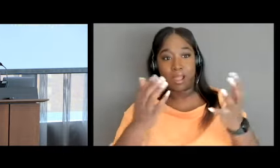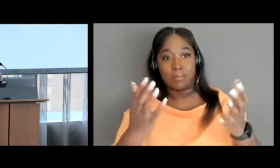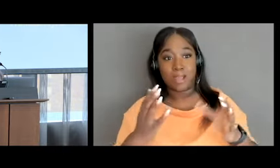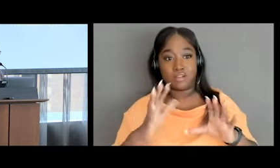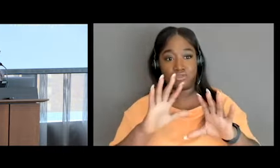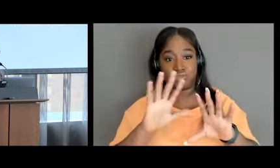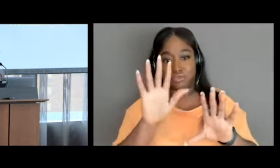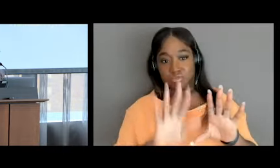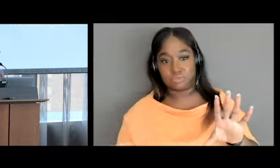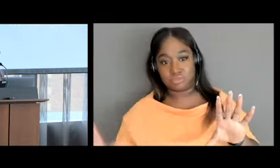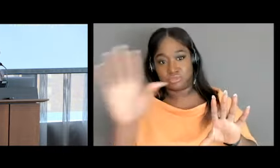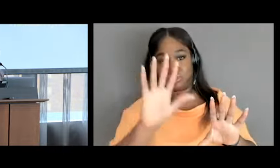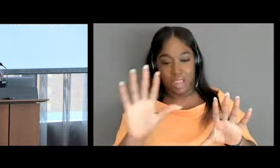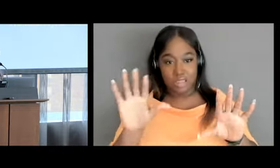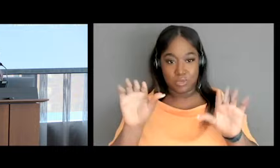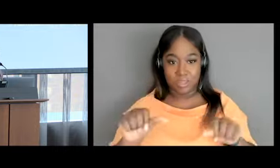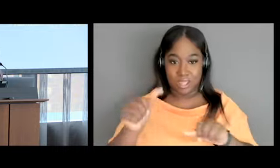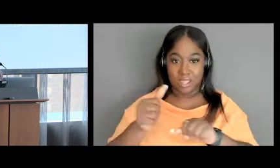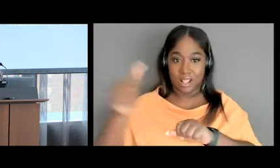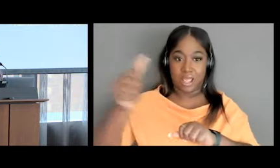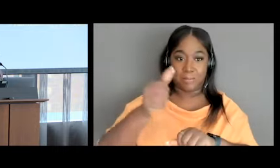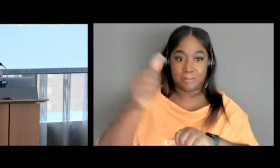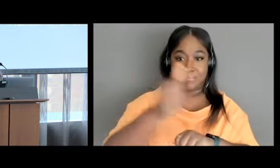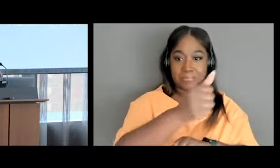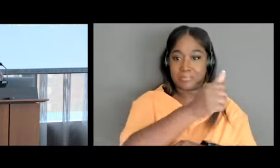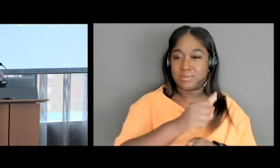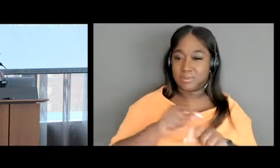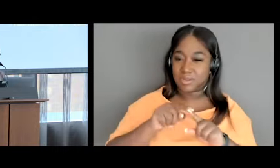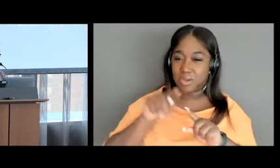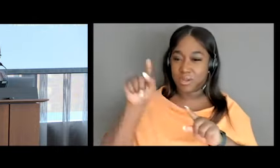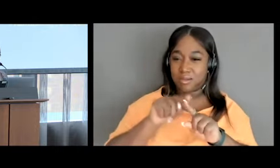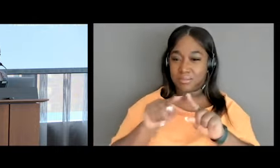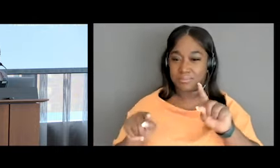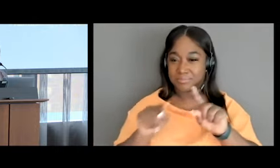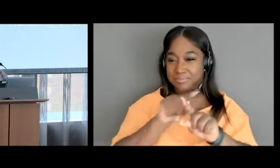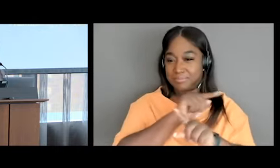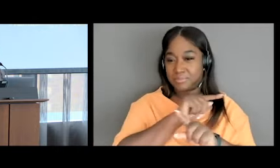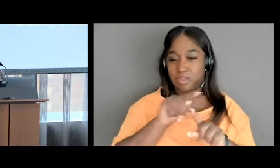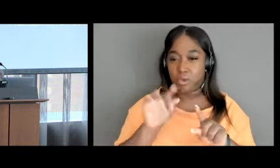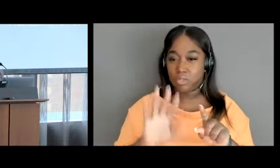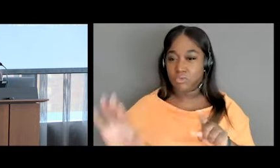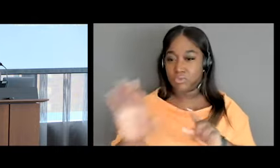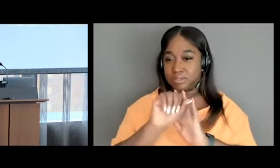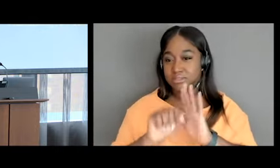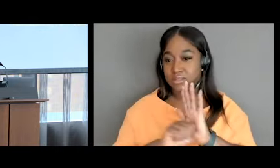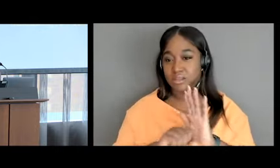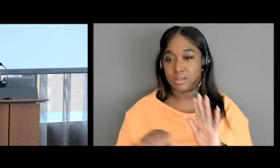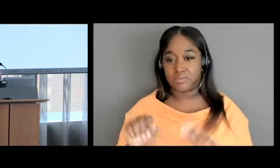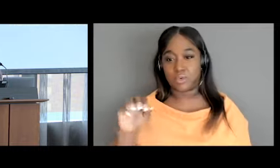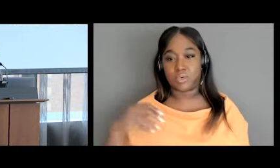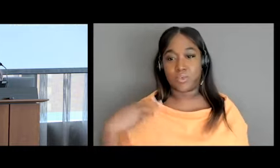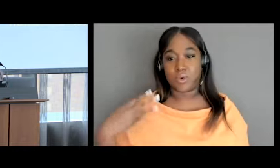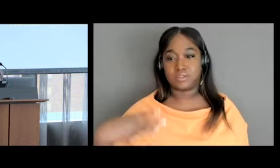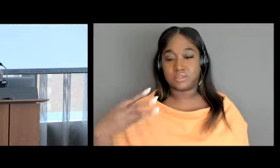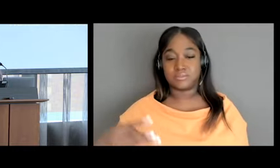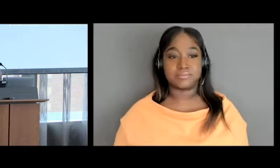transit services and how coverage compares across the state of Washington. Comparative access